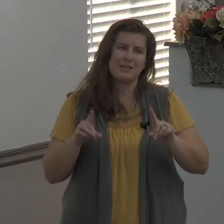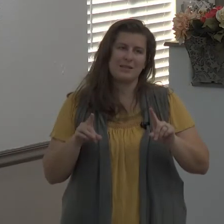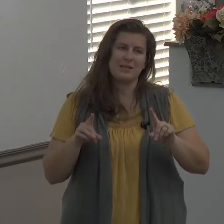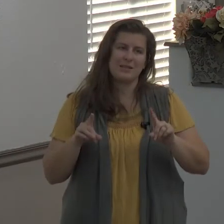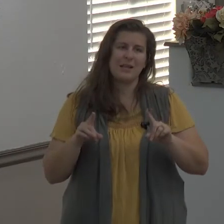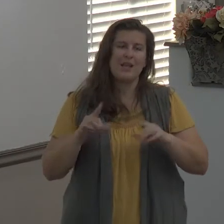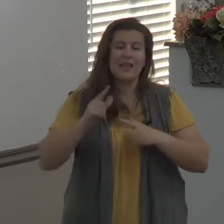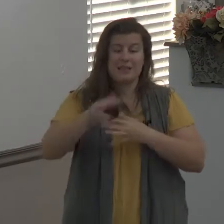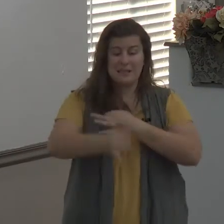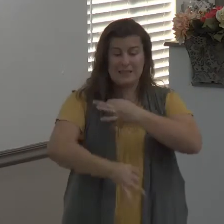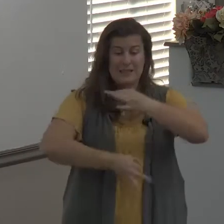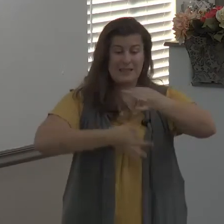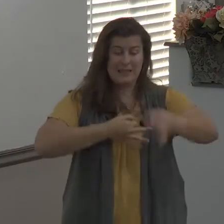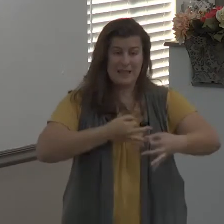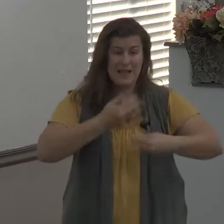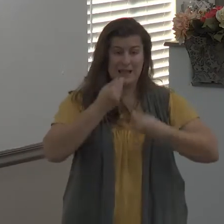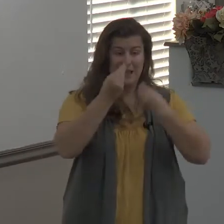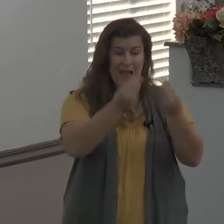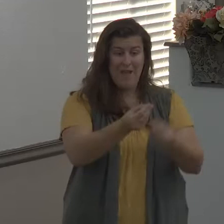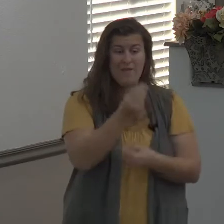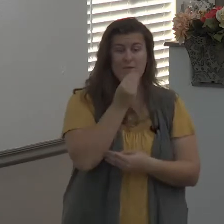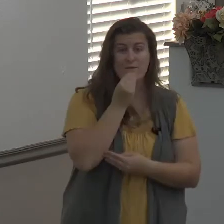But instead of annihilating them,